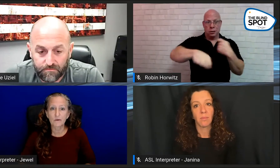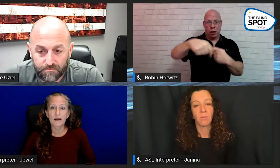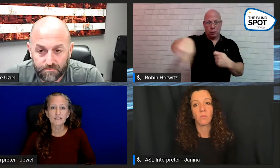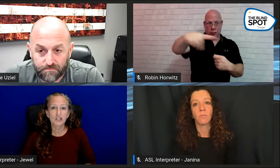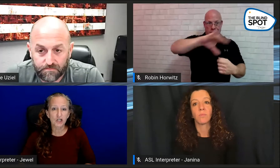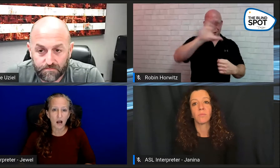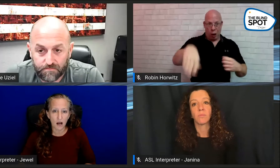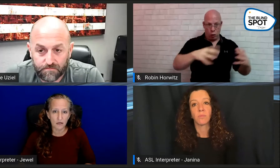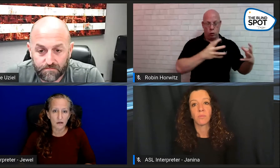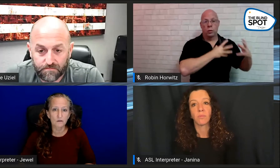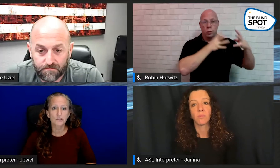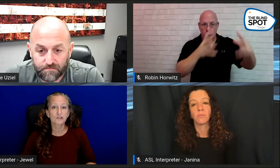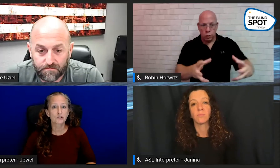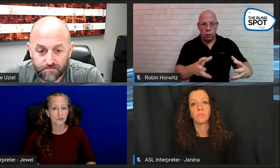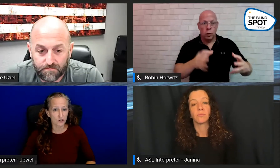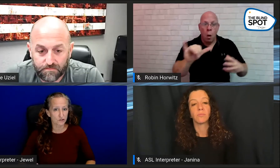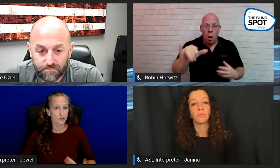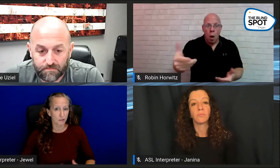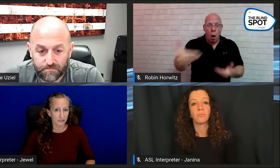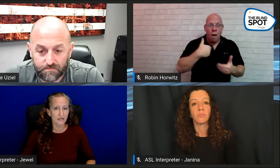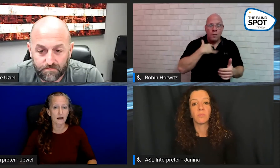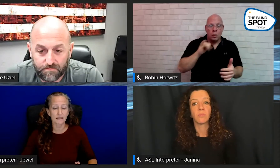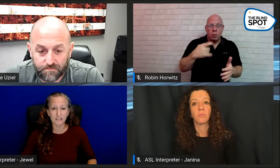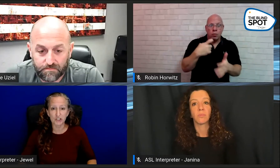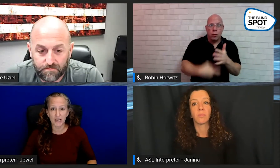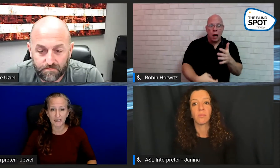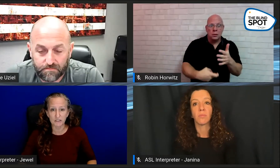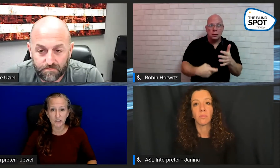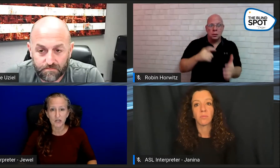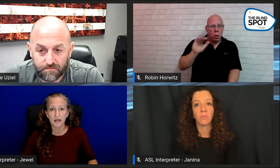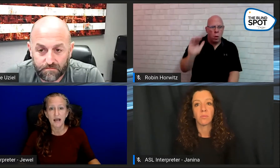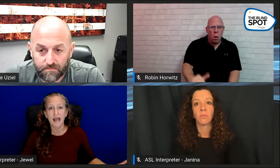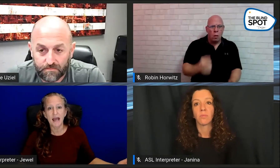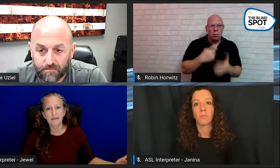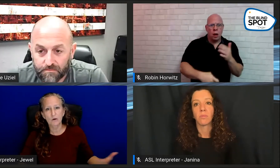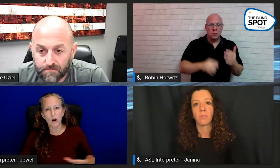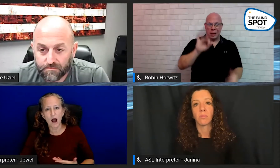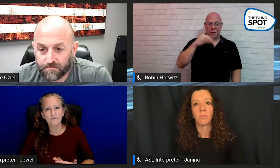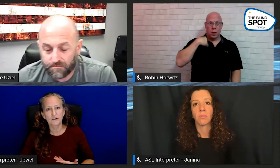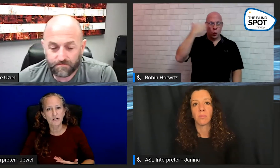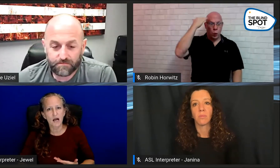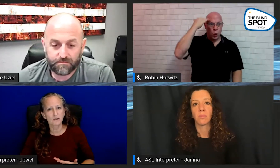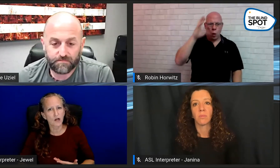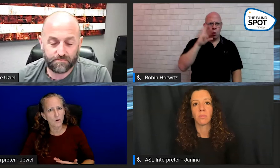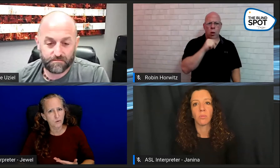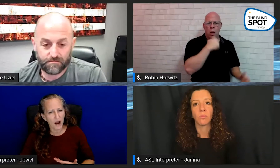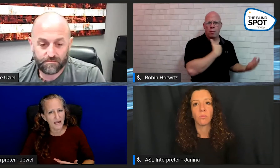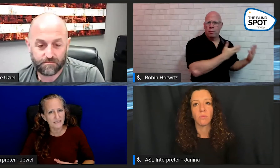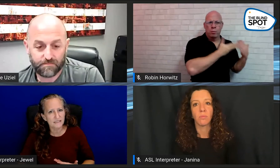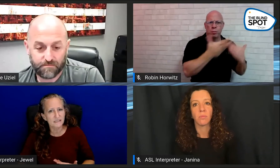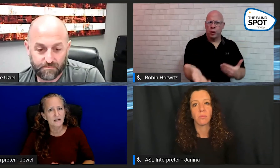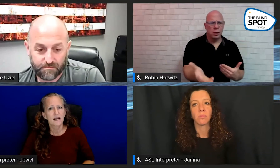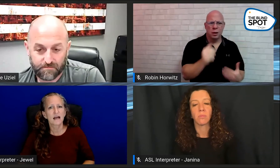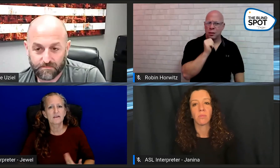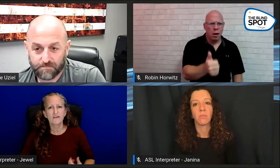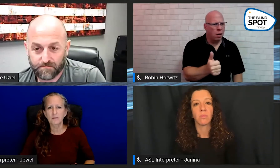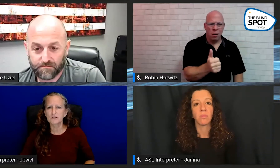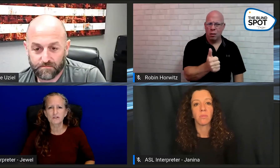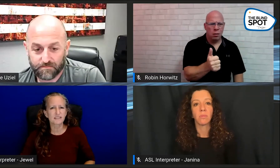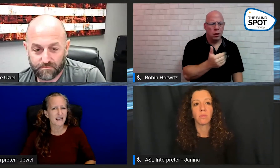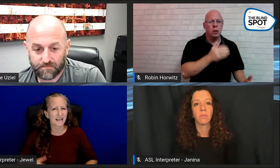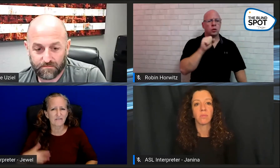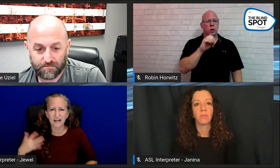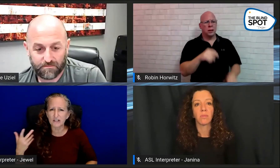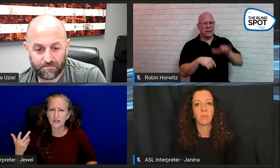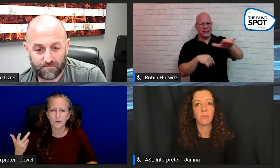and then they went to Chicago to the Mercantile Exchange, and they were offered a low price. And the farmers